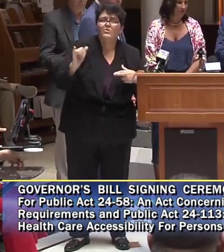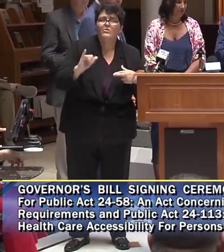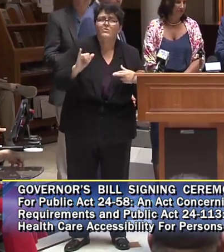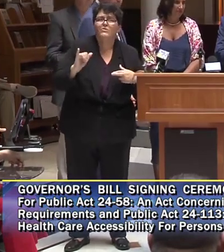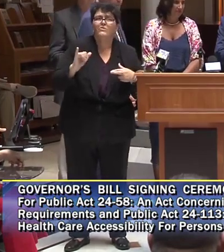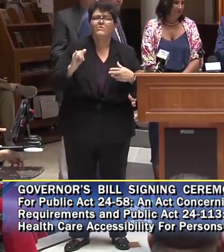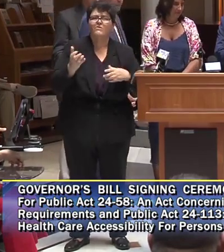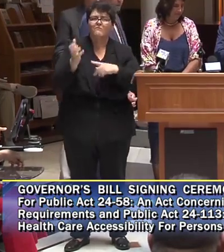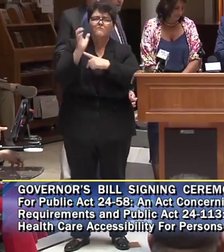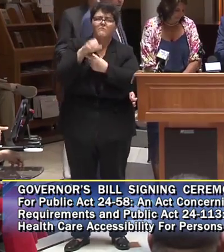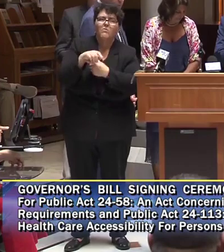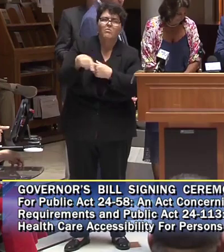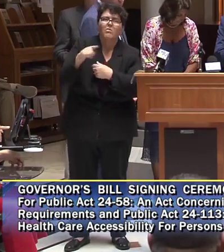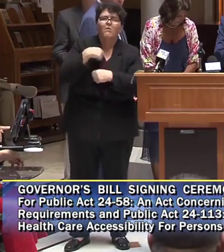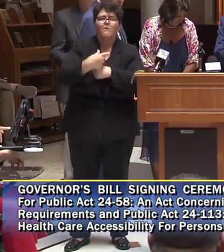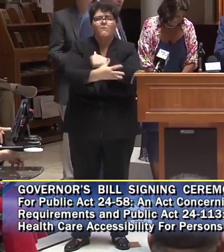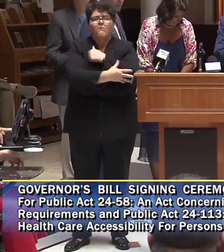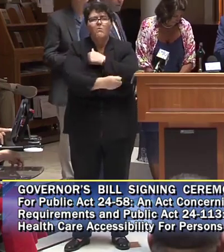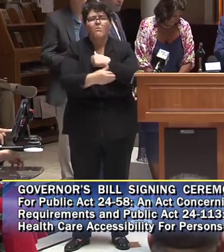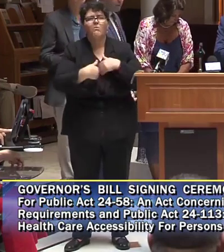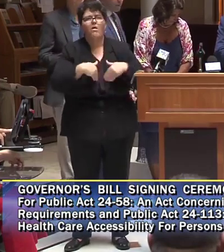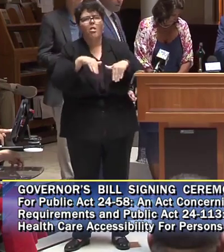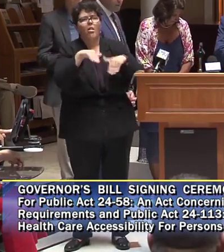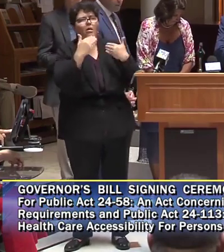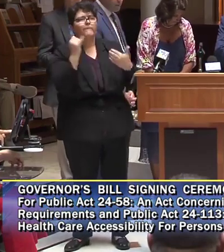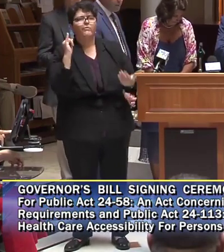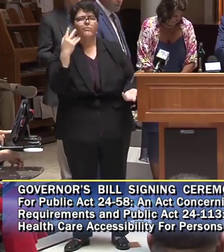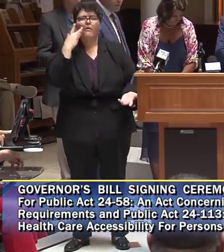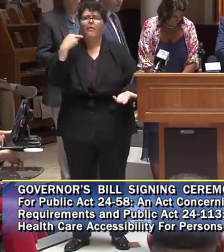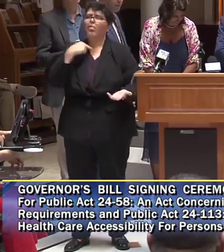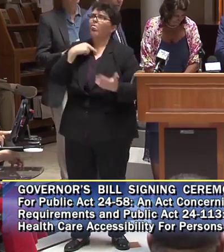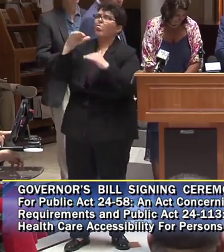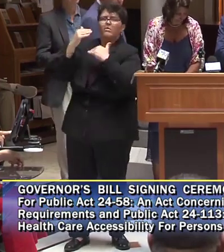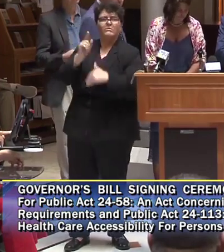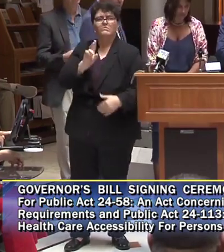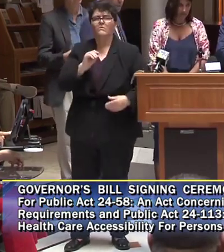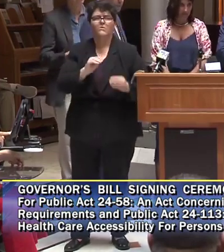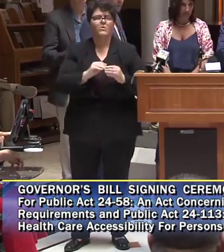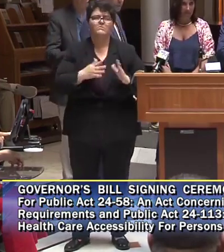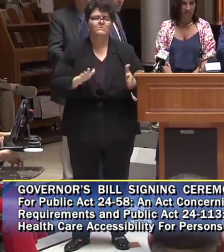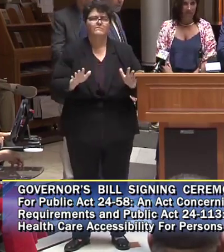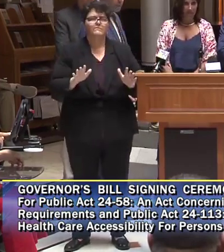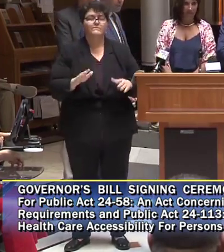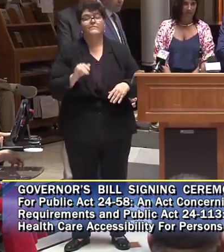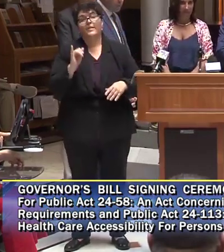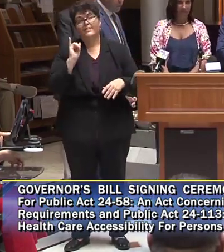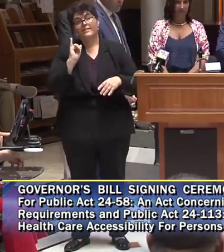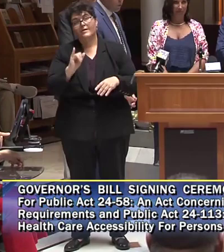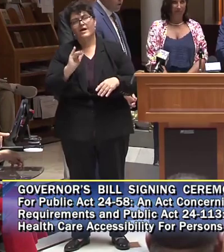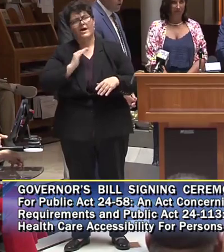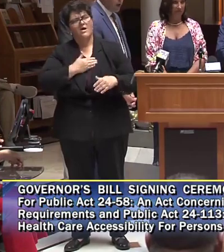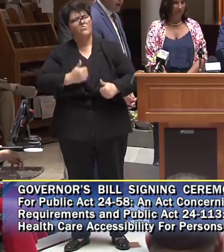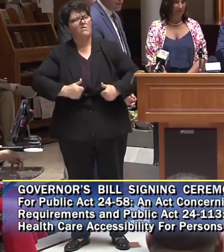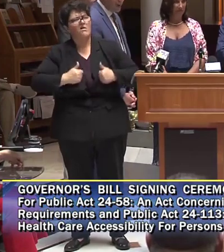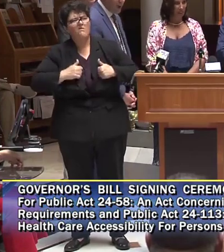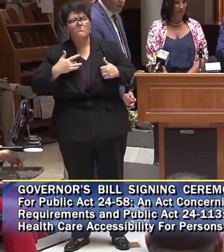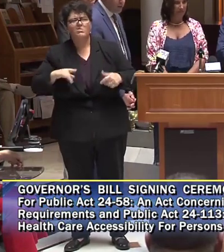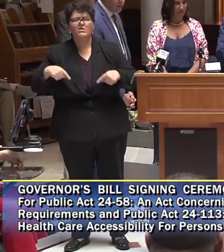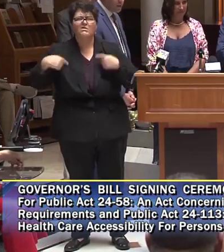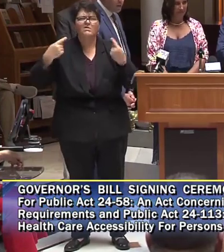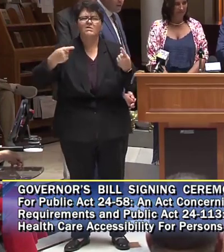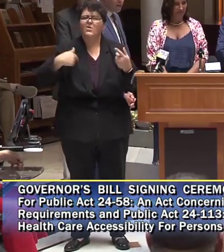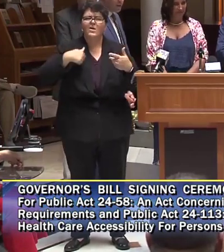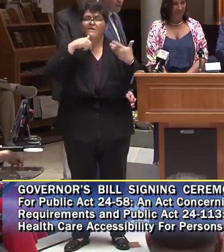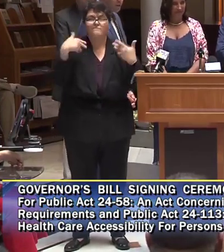poverty. This is any of our lives at stake. And so, we're not